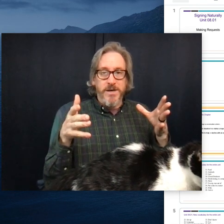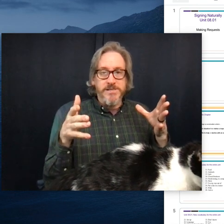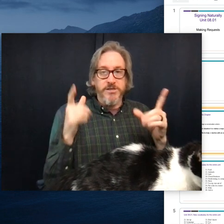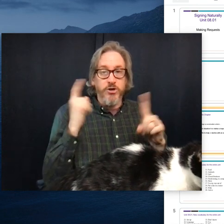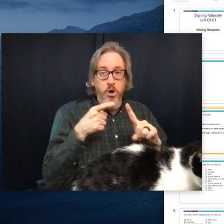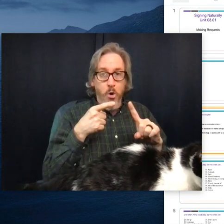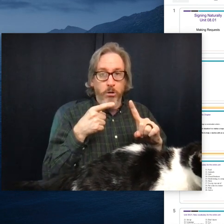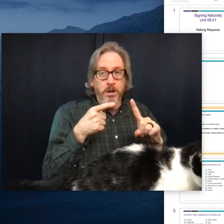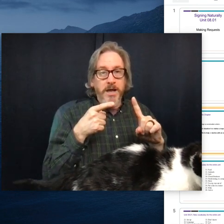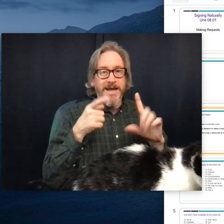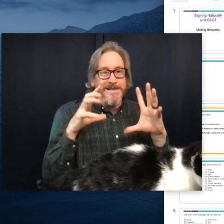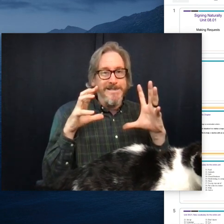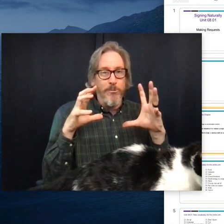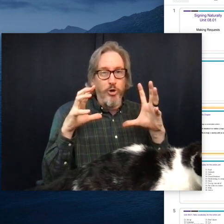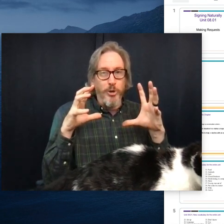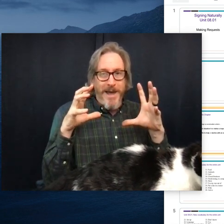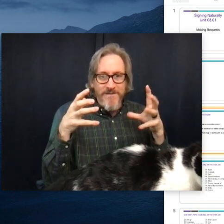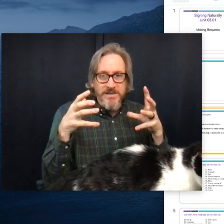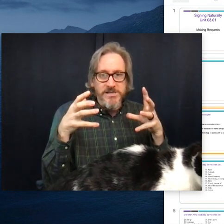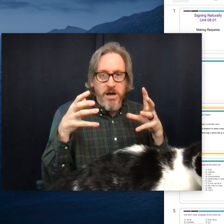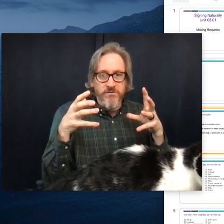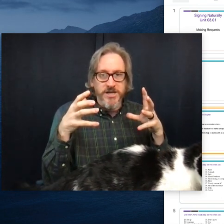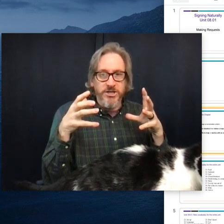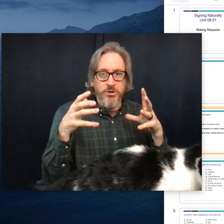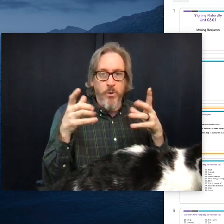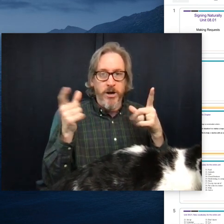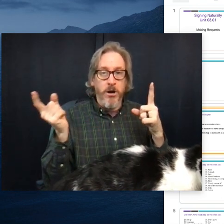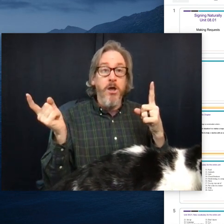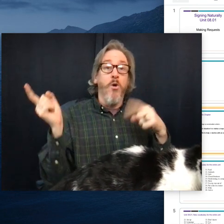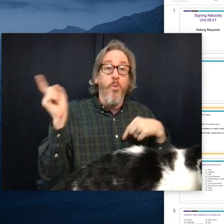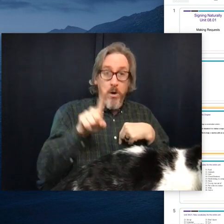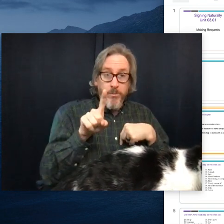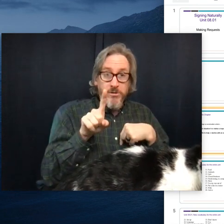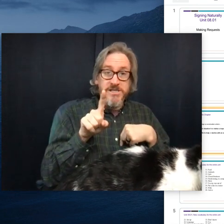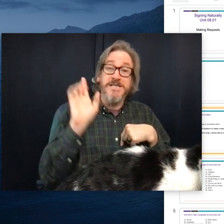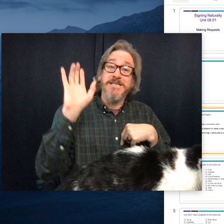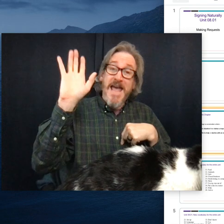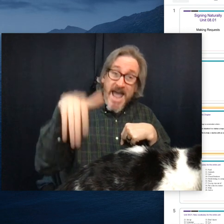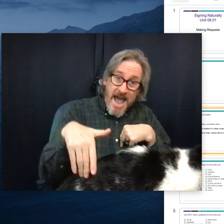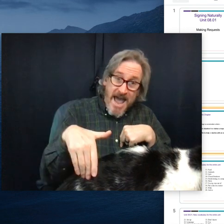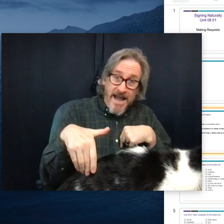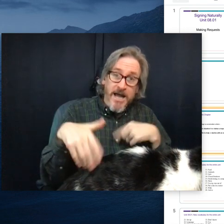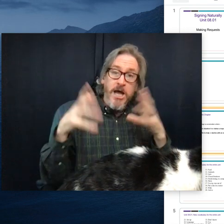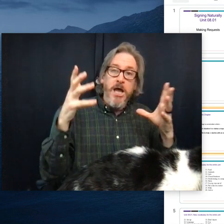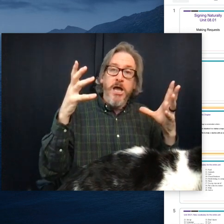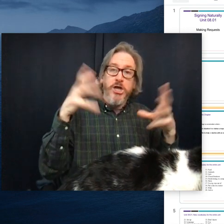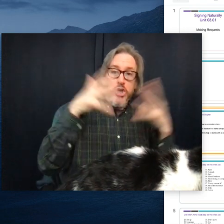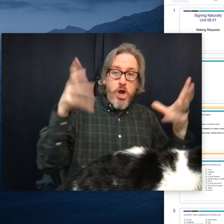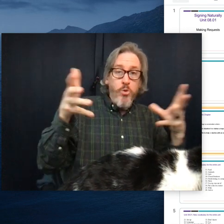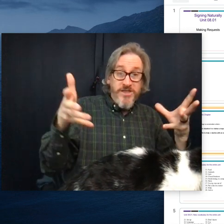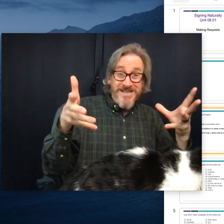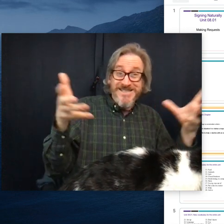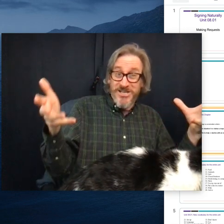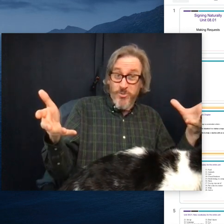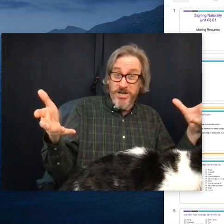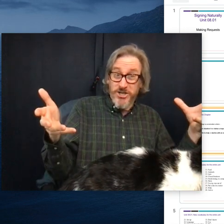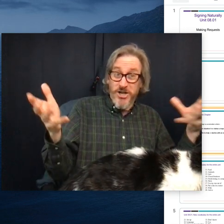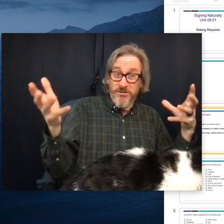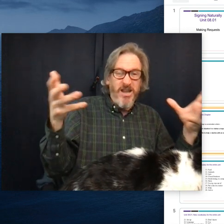making requests. The goal is that we're going to be having this conversation where one person says, hey,